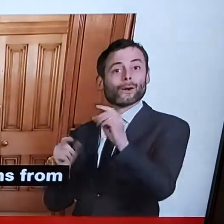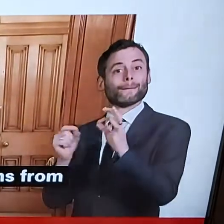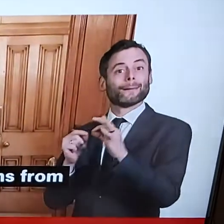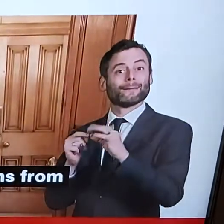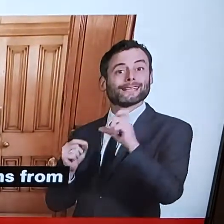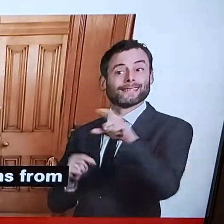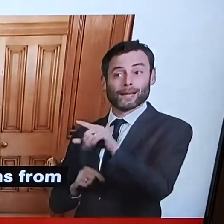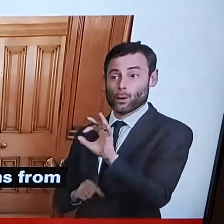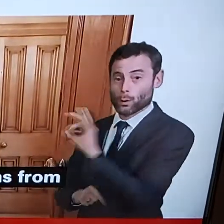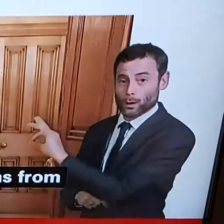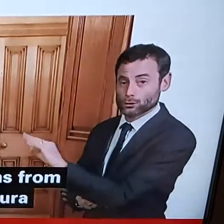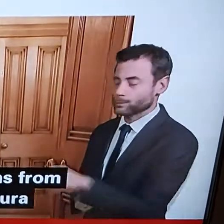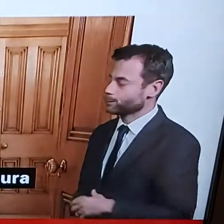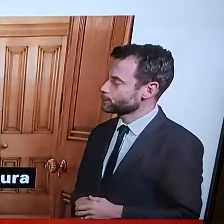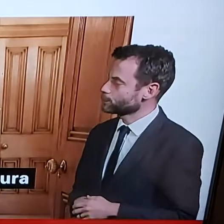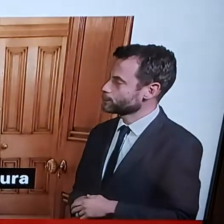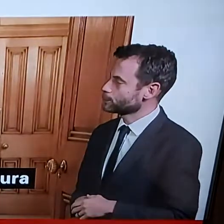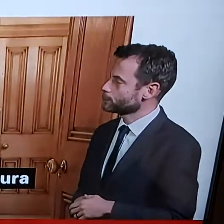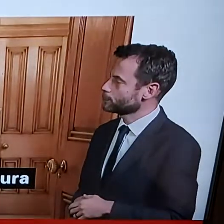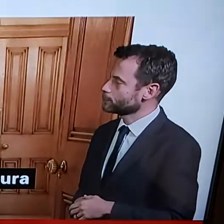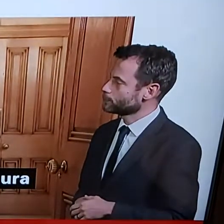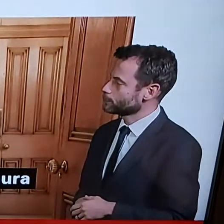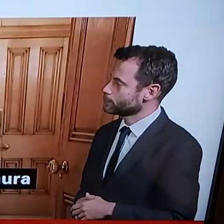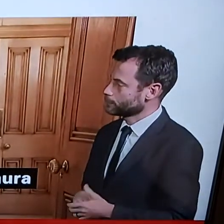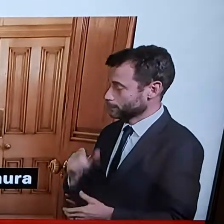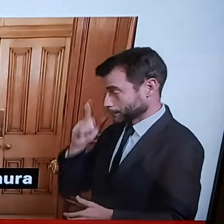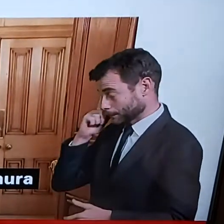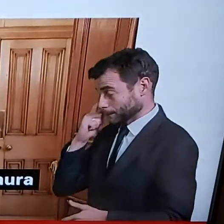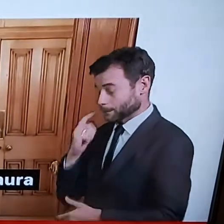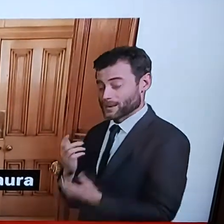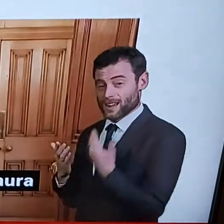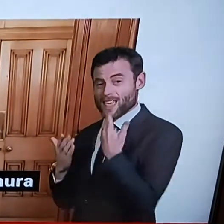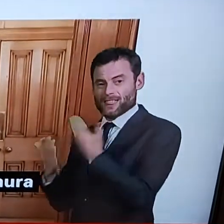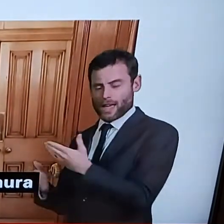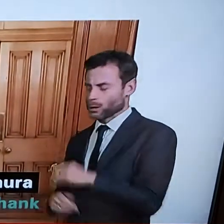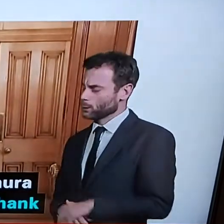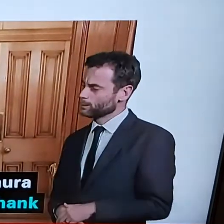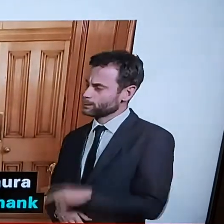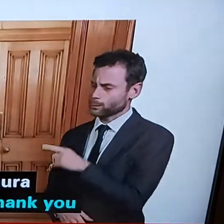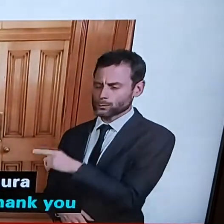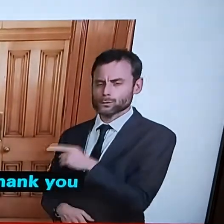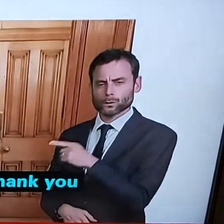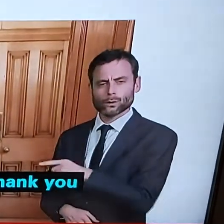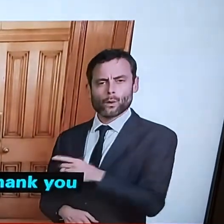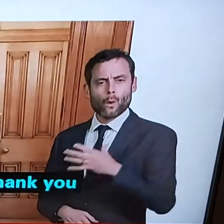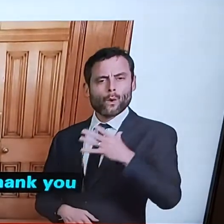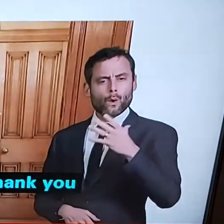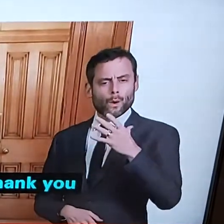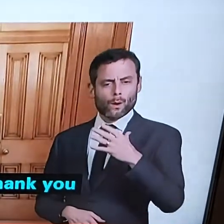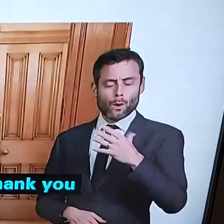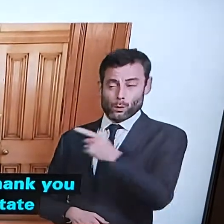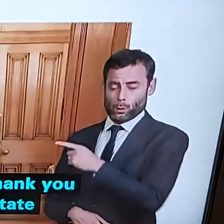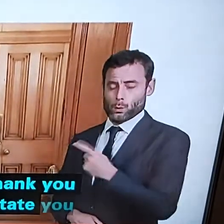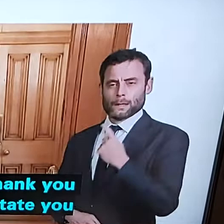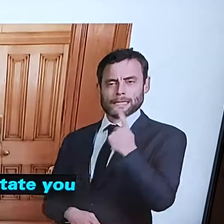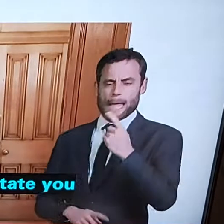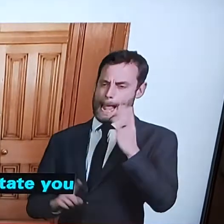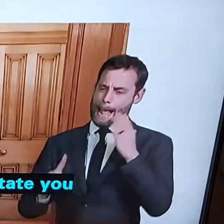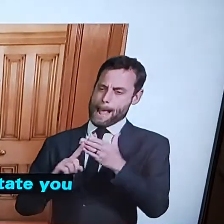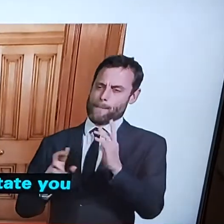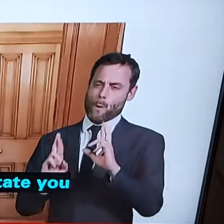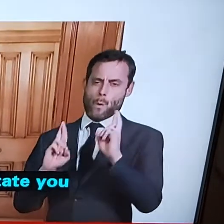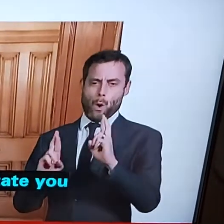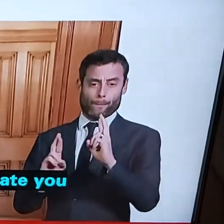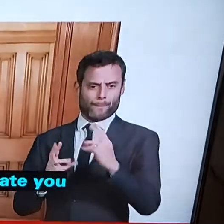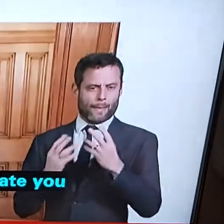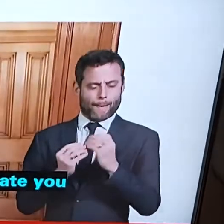BBC. Thank you very much, Chancellor. You've said you hope to cover nearly all of the self-employed, but what about people